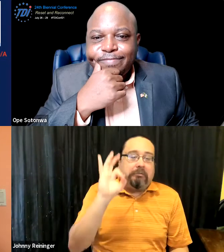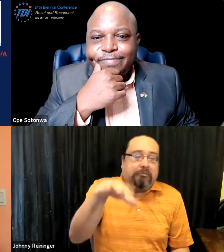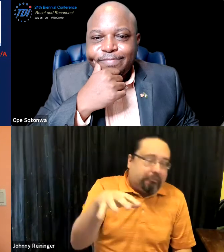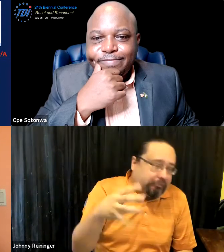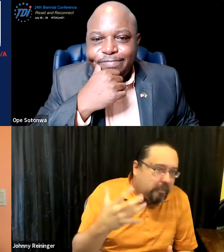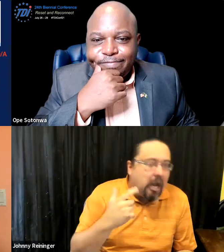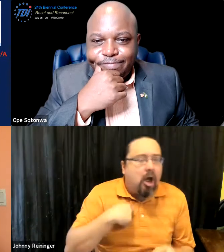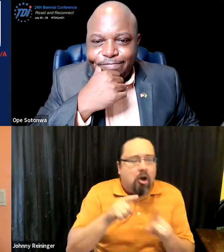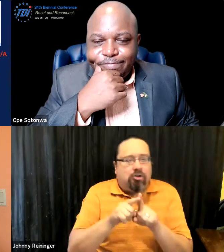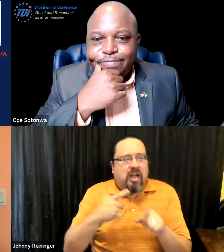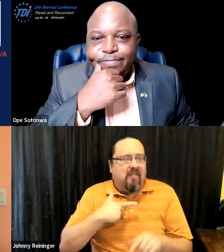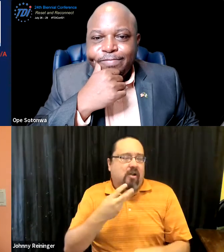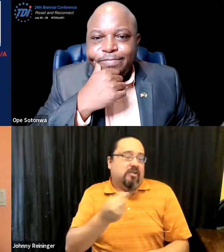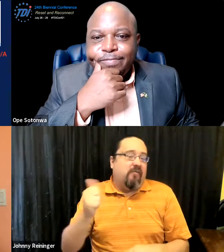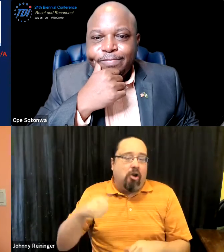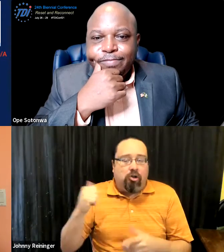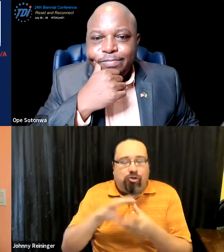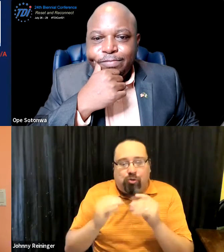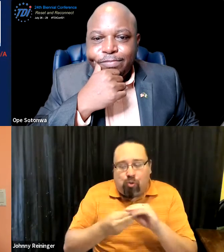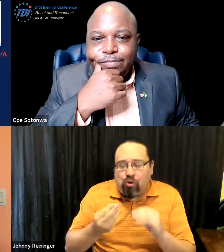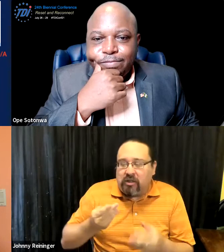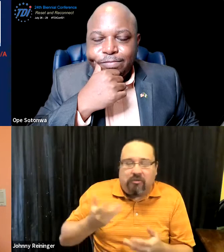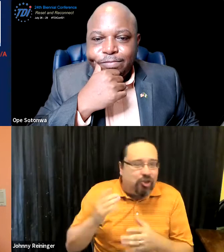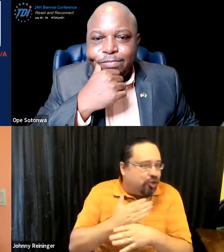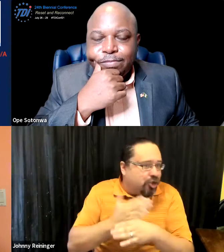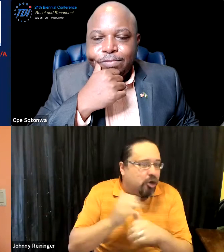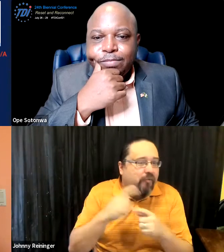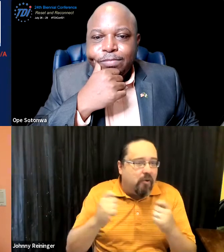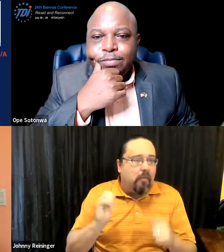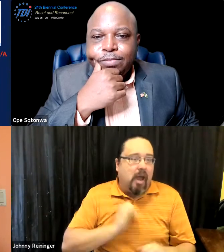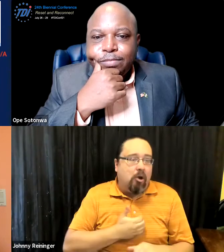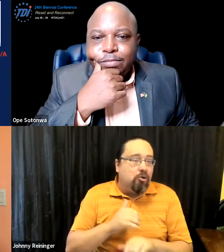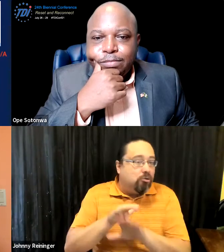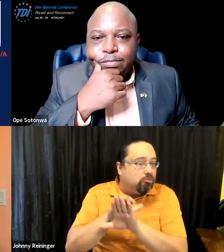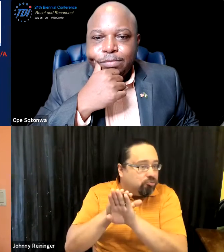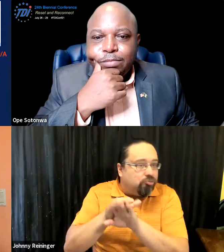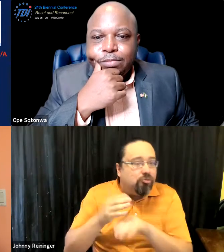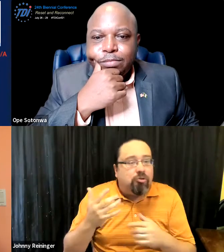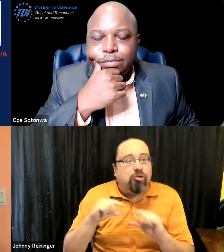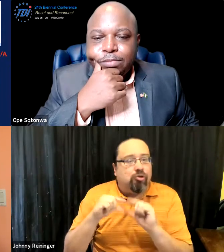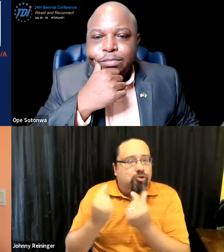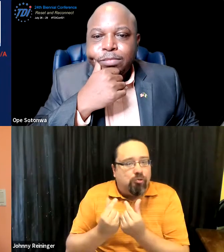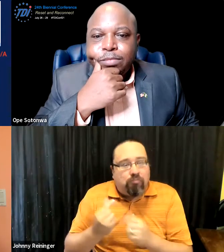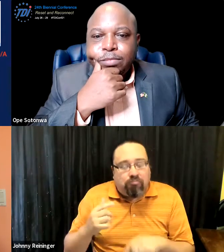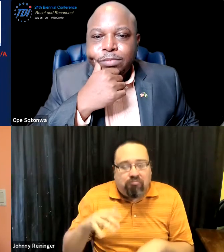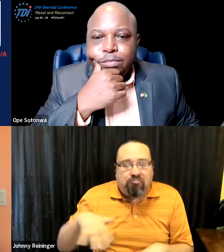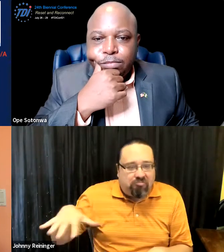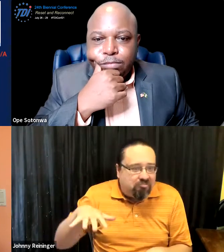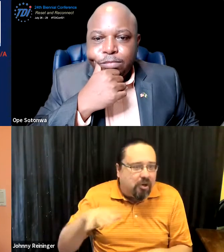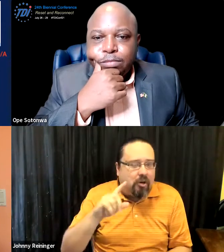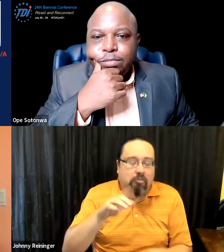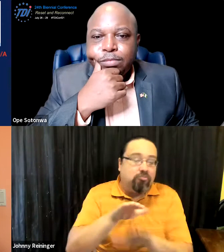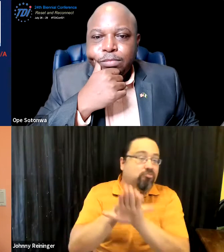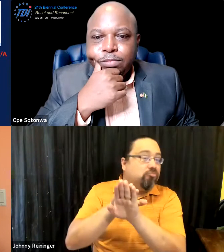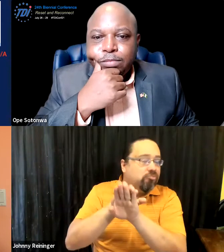use. So that's one thing that I wanted to put out there. There's also several other stories that I wanted to share from